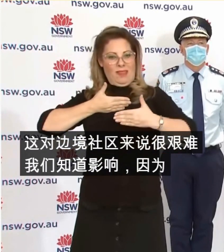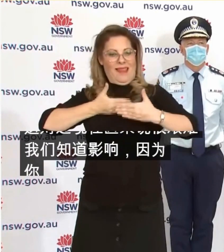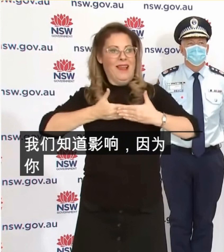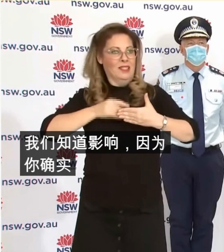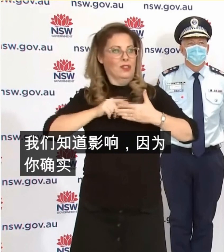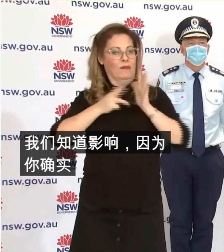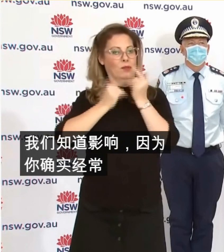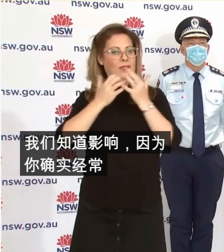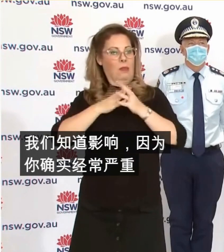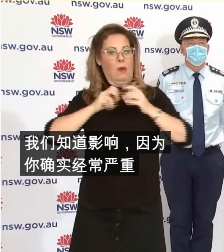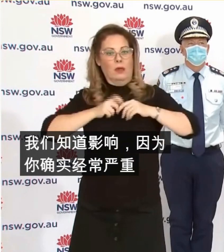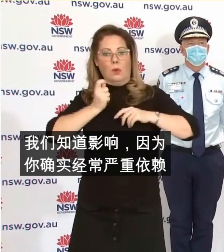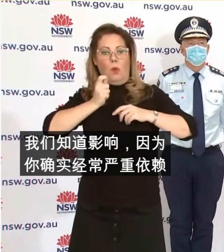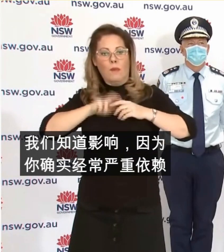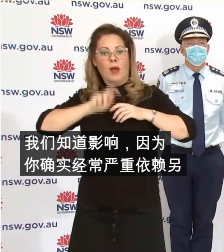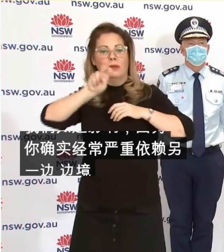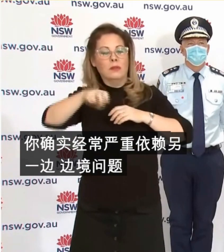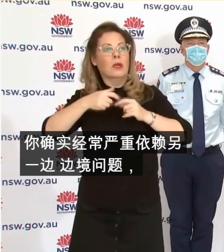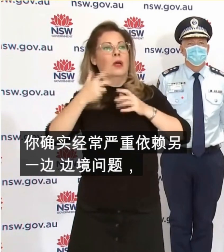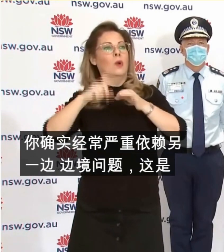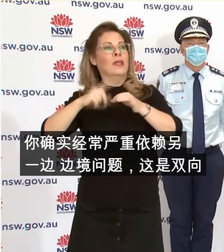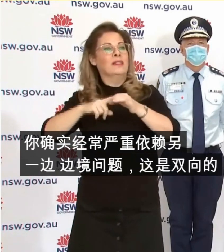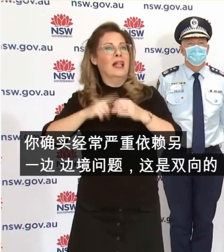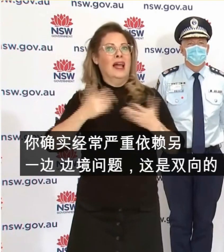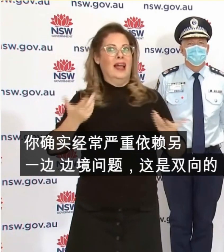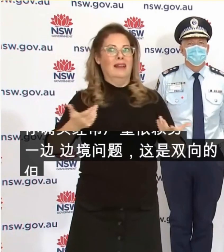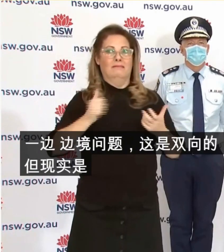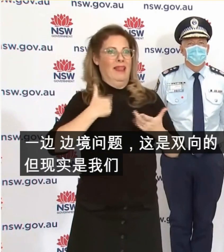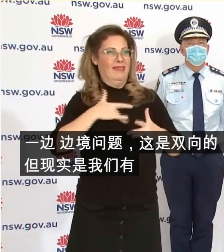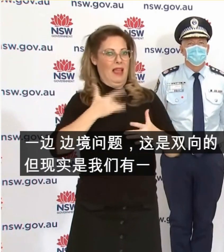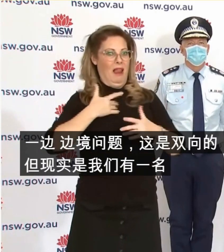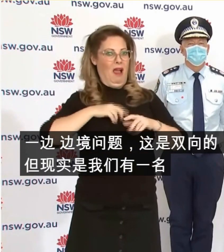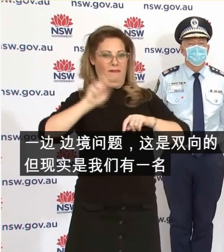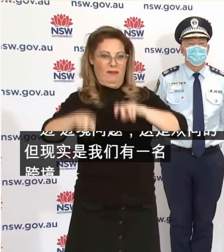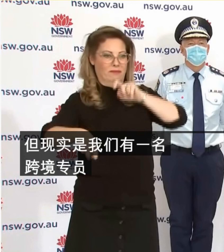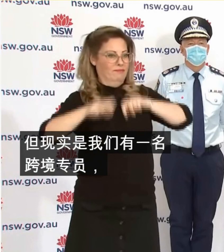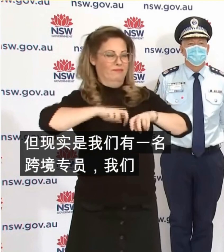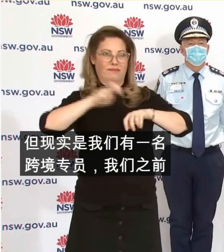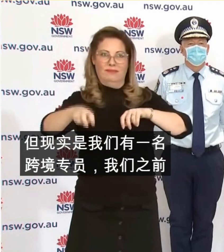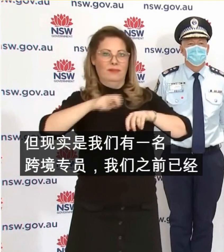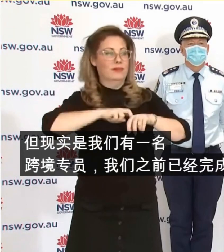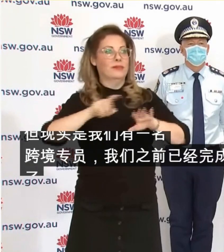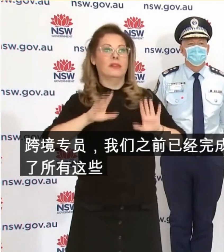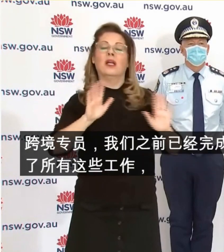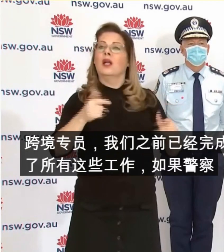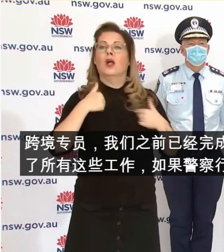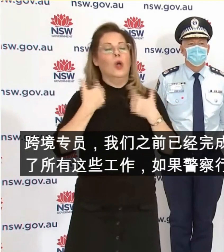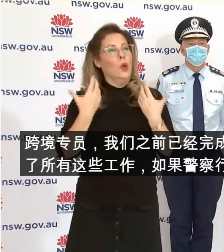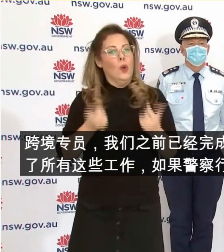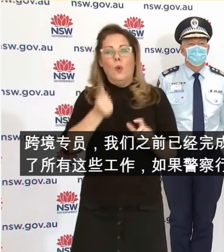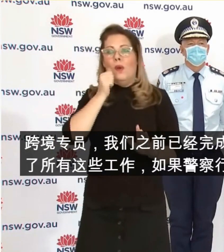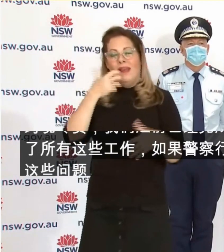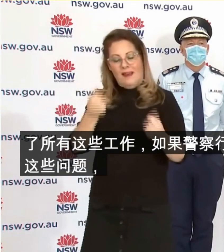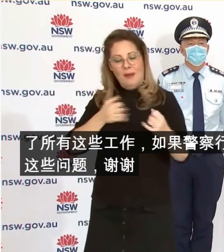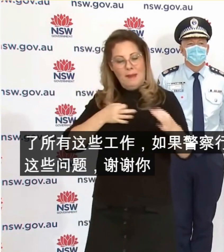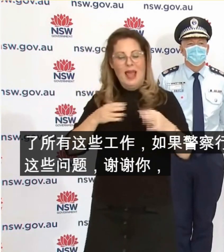know the impact because you do rely heavily, often, on the other side of the border, and that's both ways. But the reality is we have a Cross-Border Commissioner. We've done this all